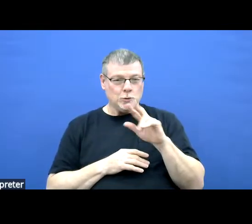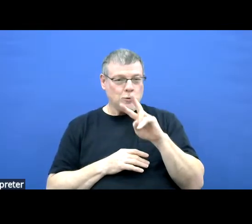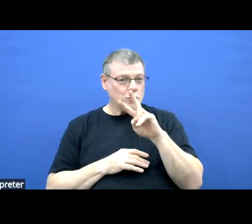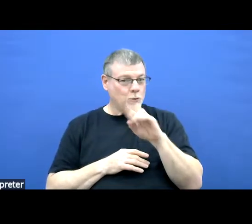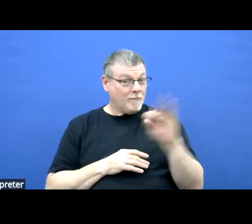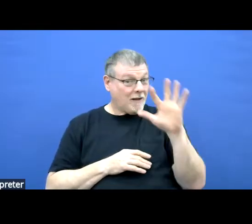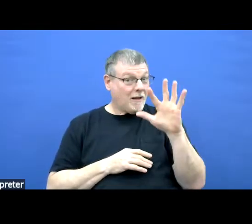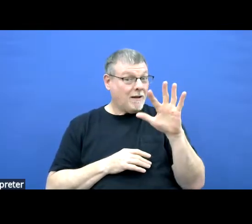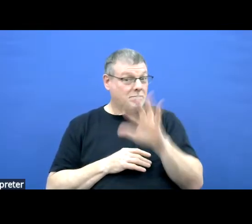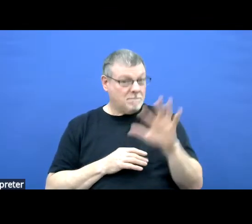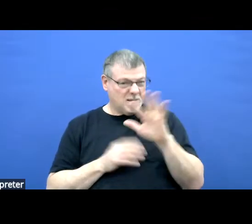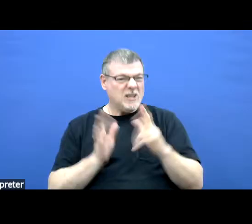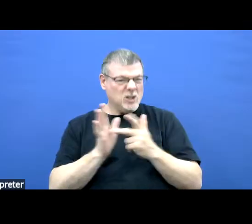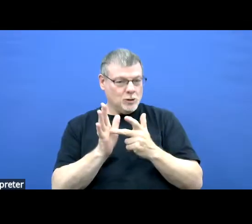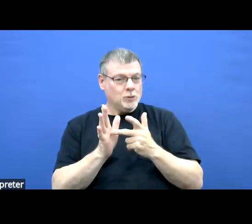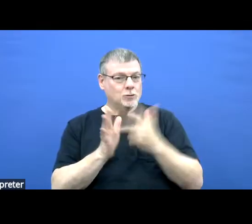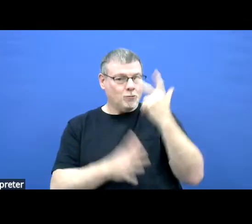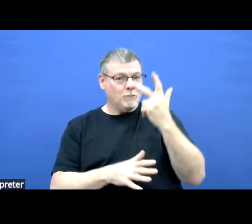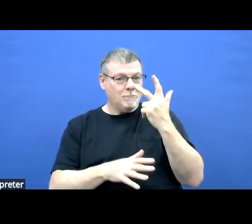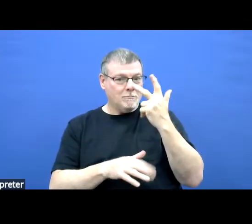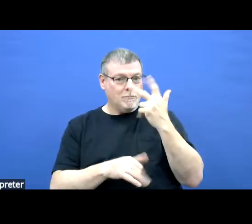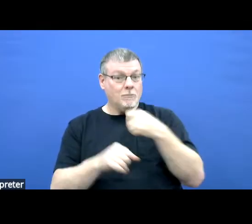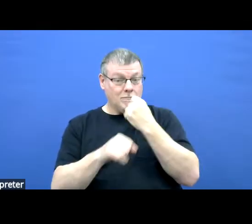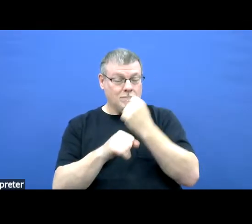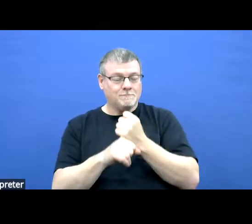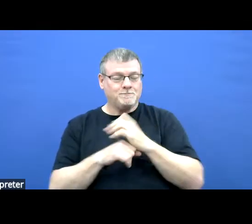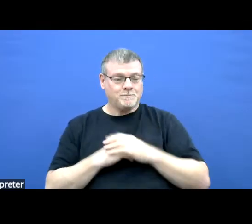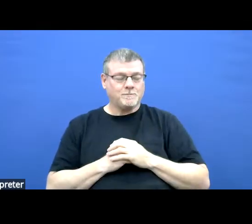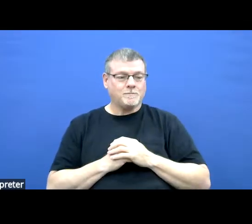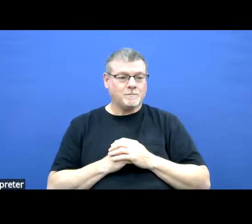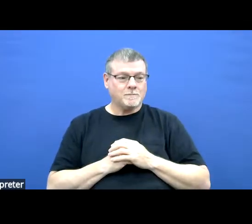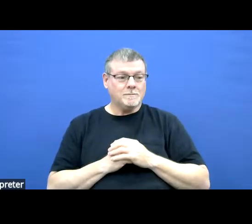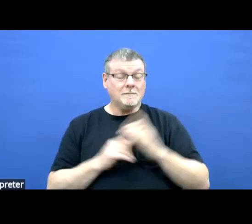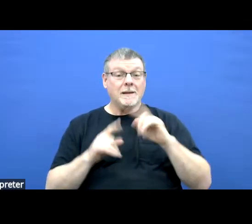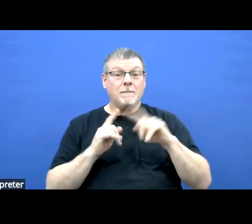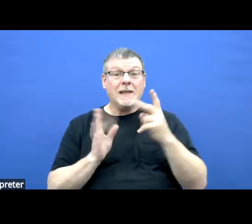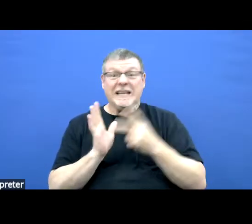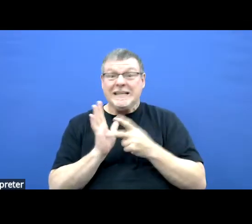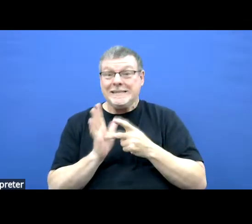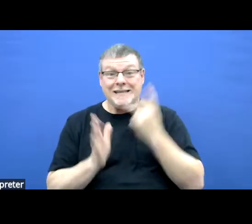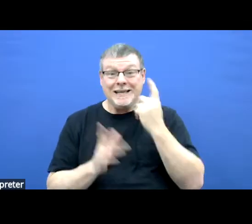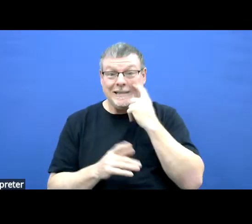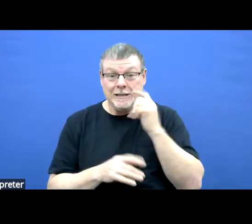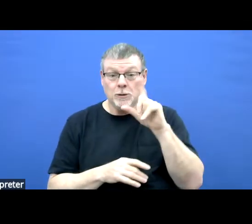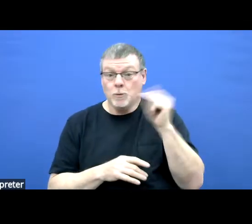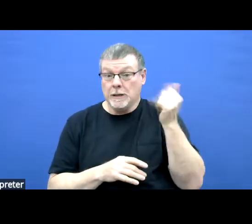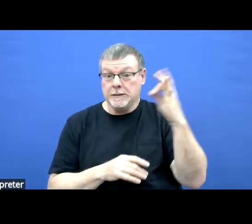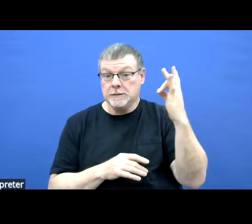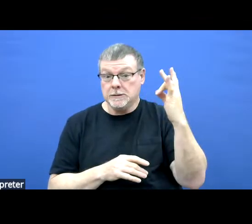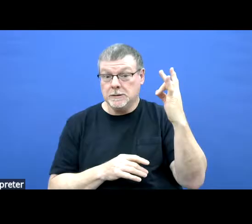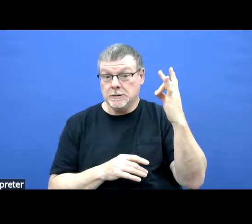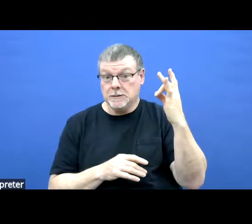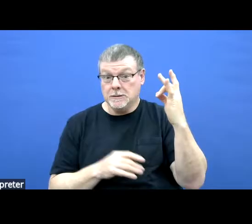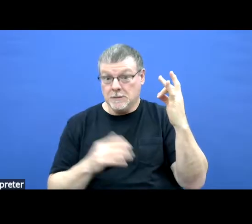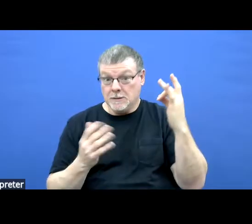2005. They've tripled in 3 years, but they've doubled just since 2018.